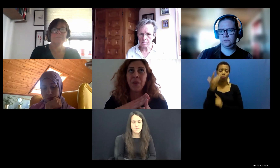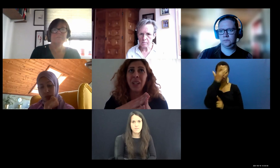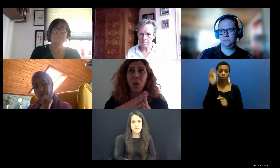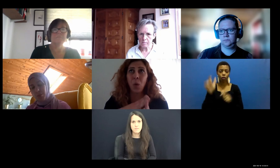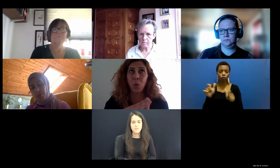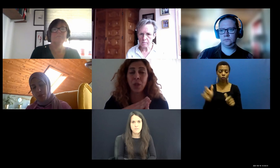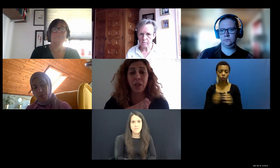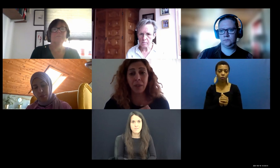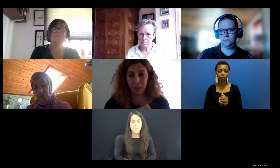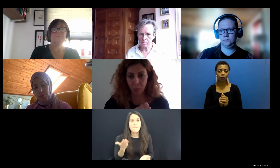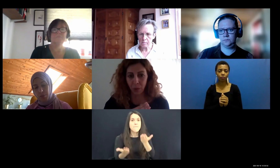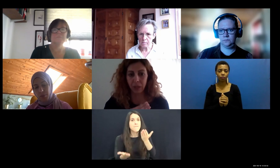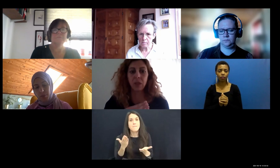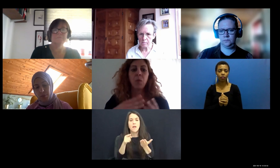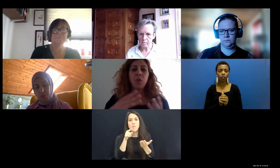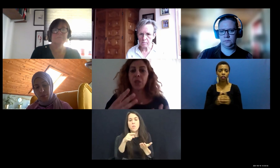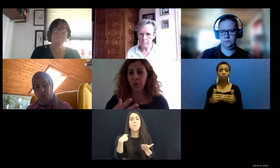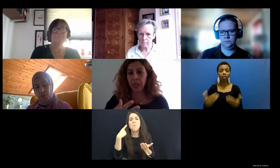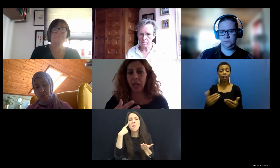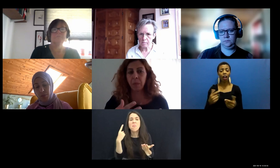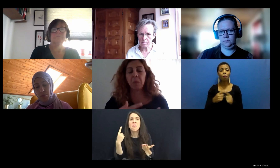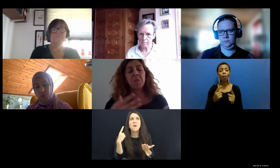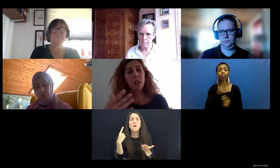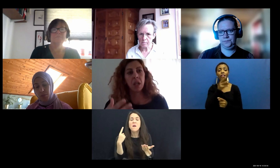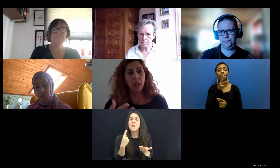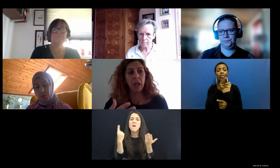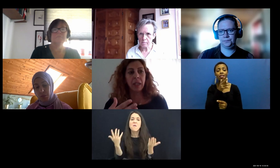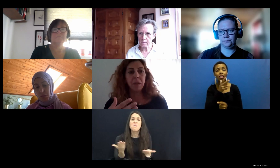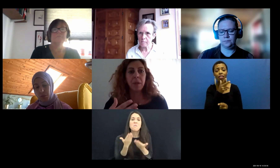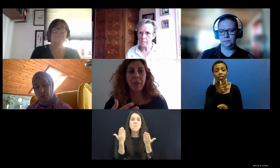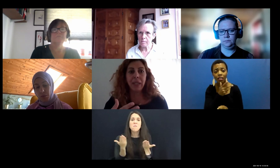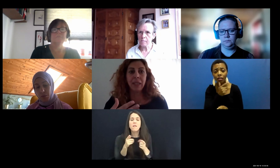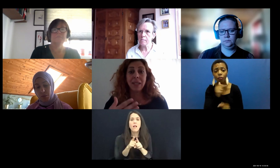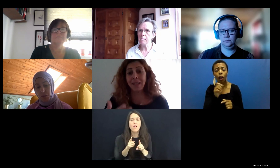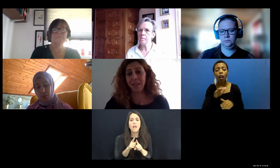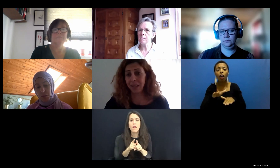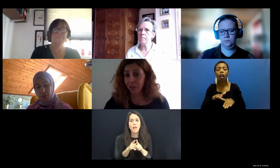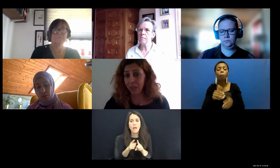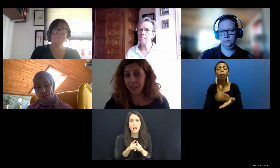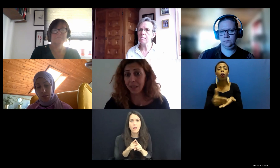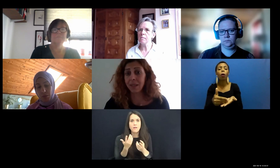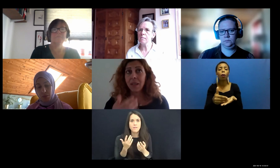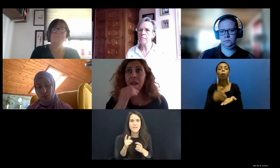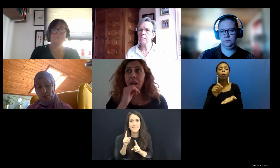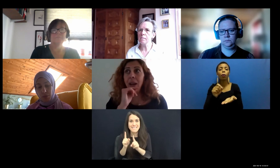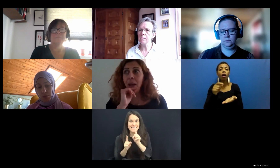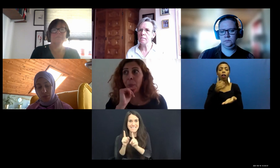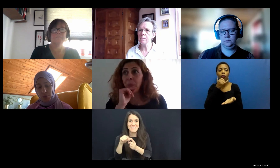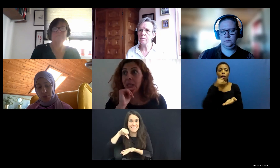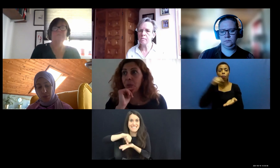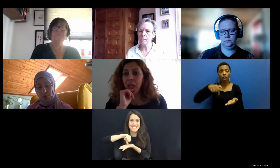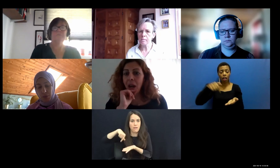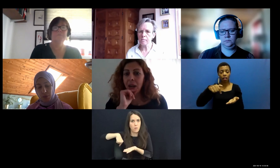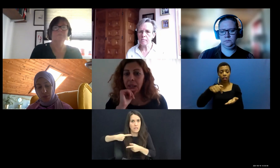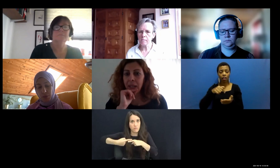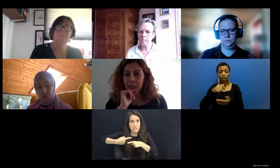a very low starting point, which is, for example, in many cities in Greece,